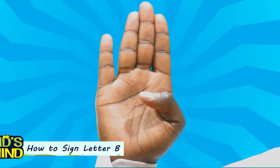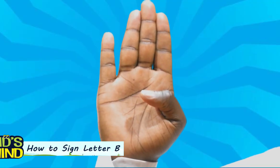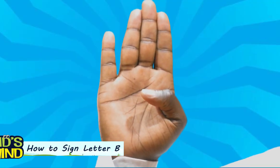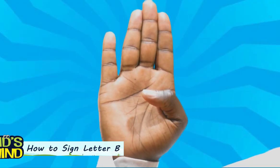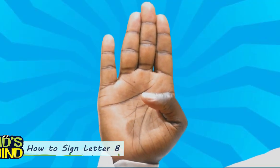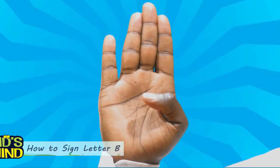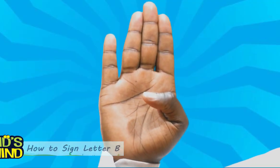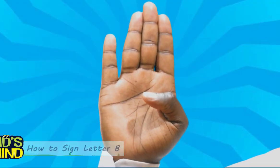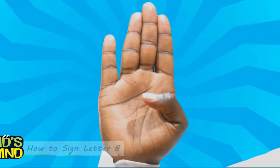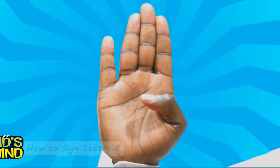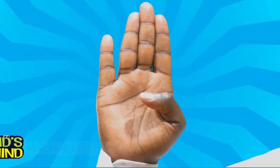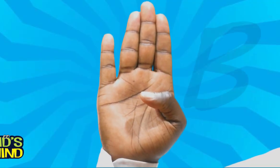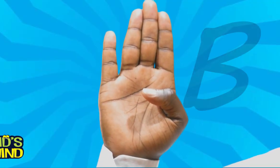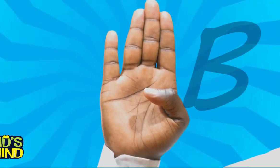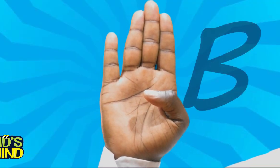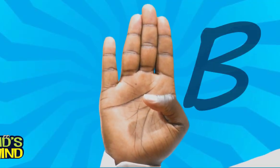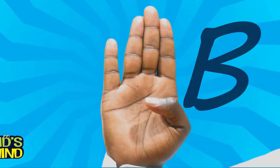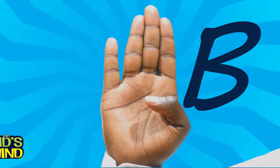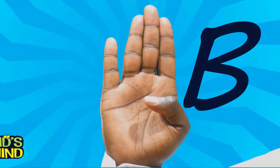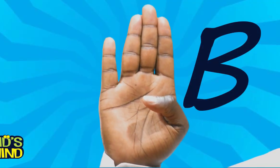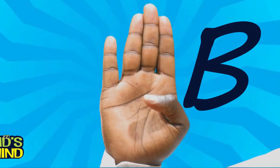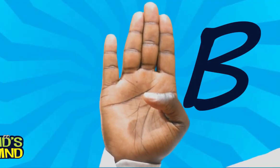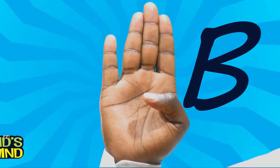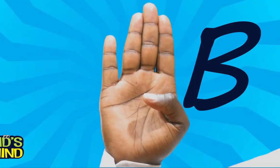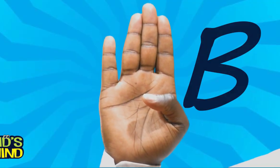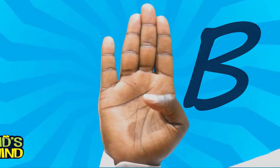you sign letter B. We sign